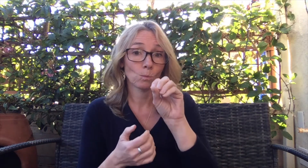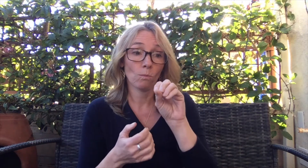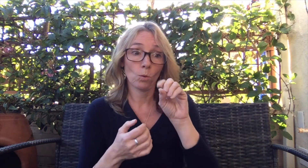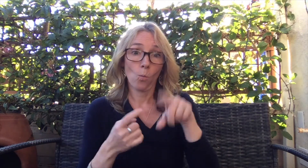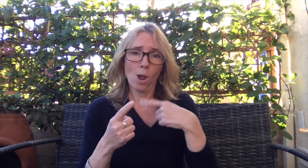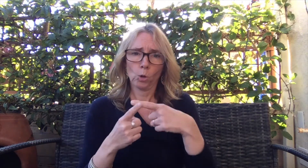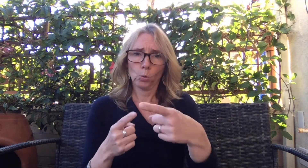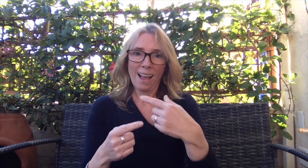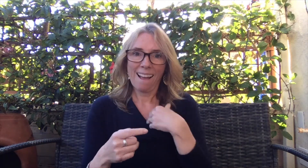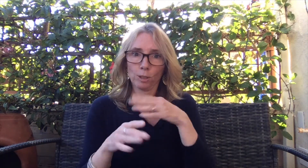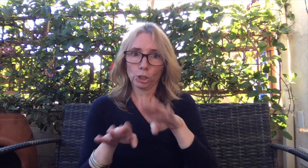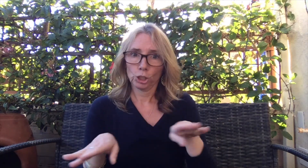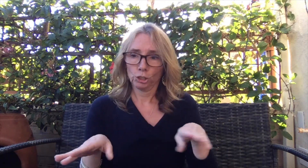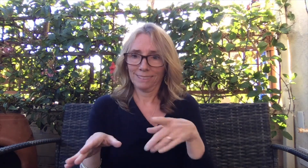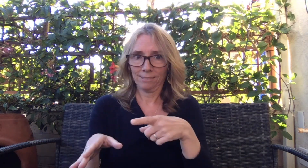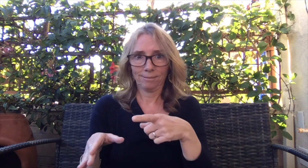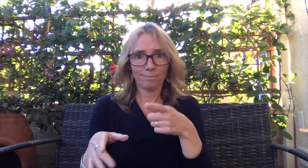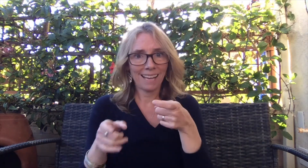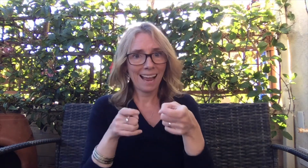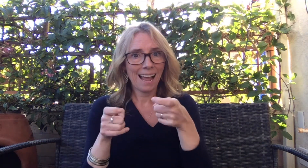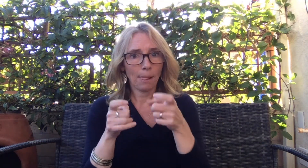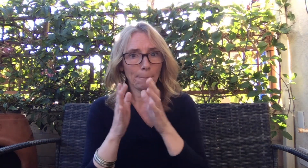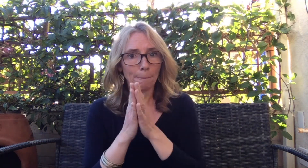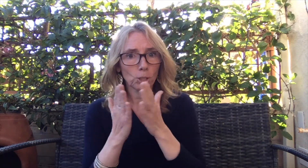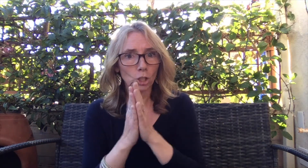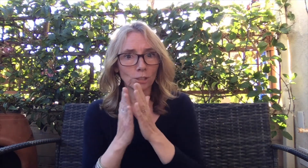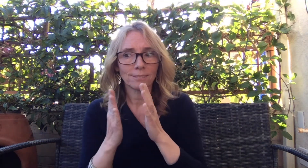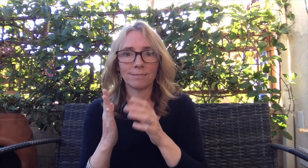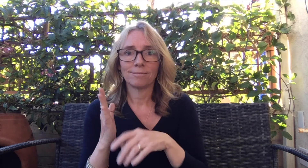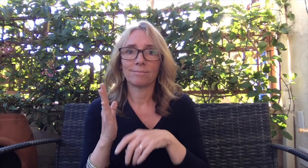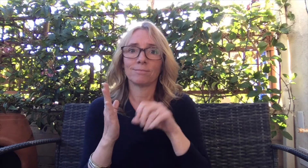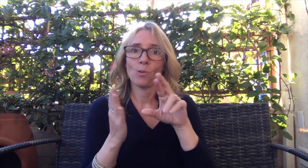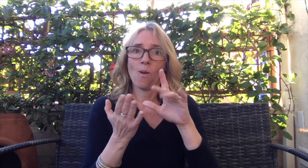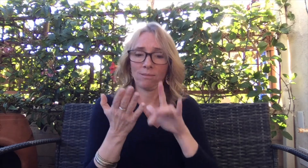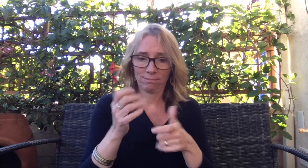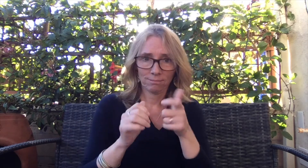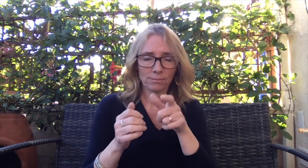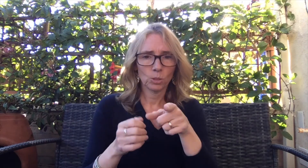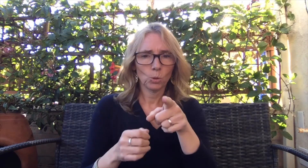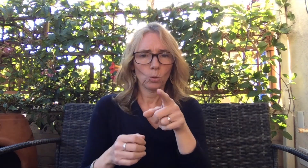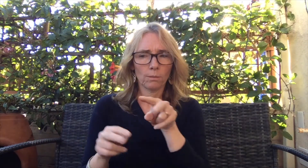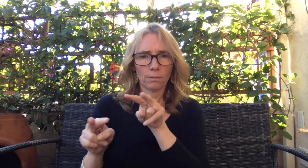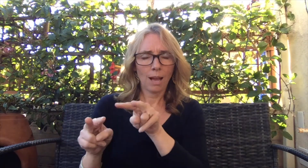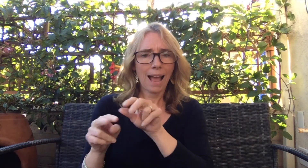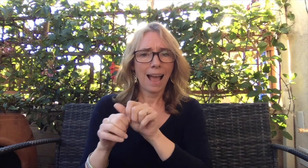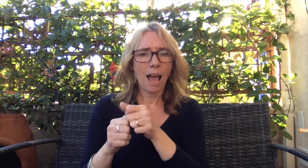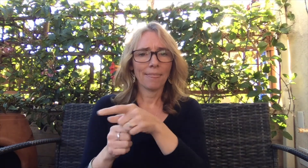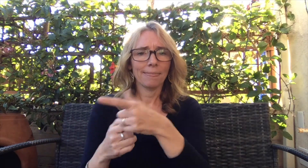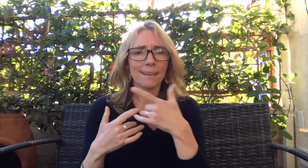new information. So when you have a child handling a book and or a